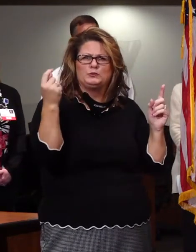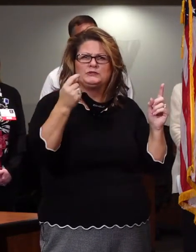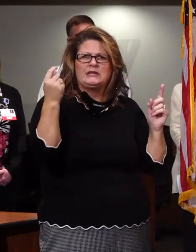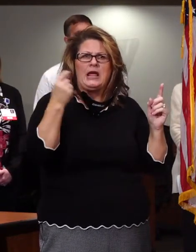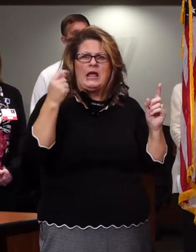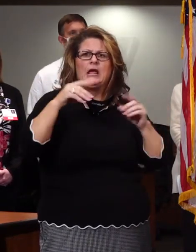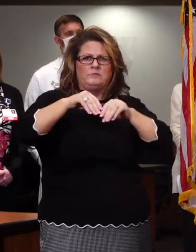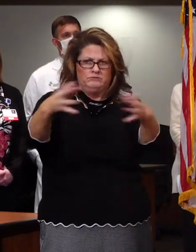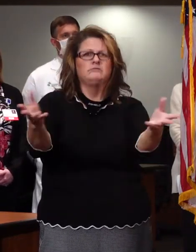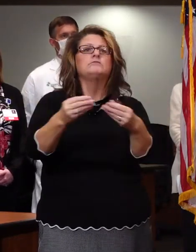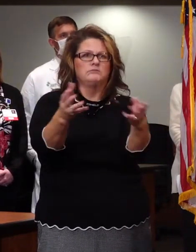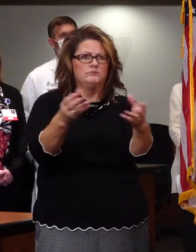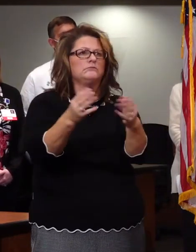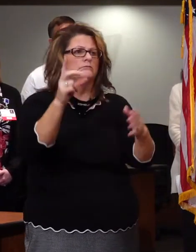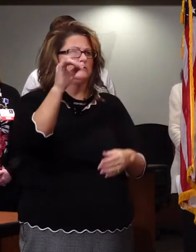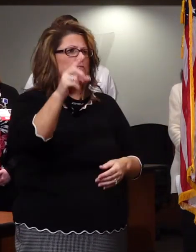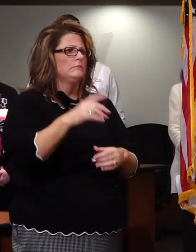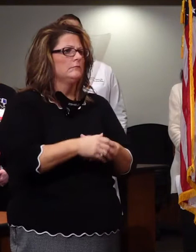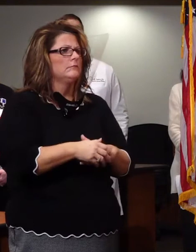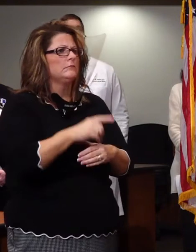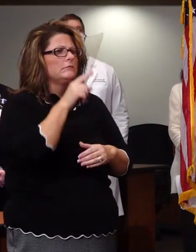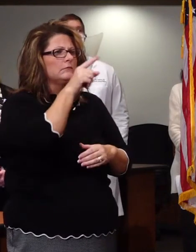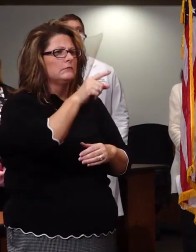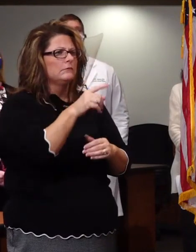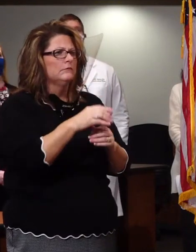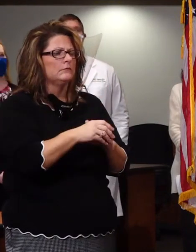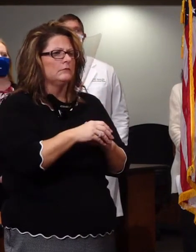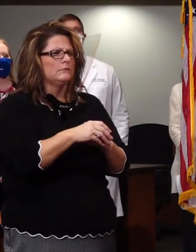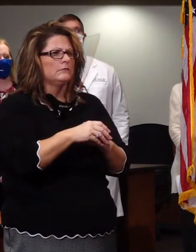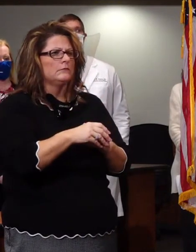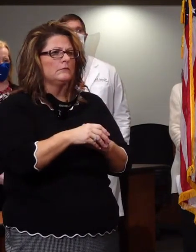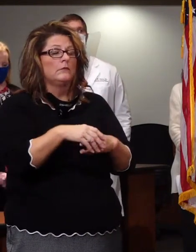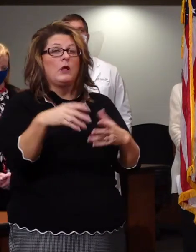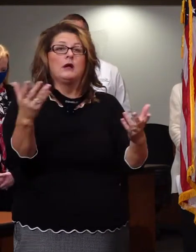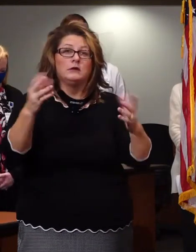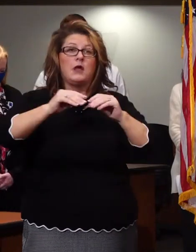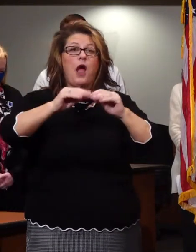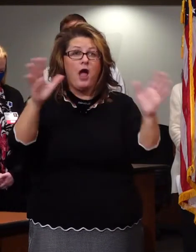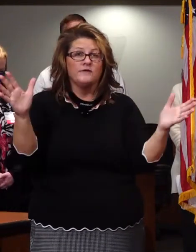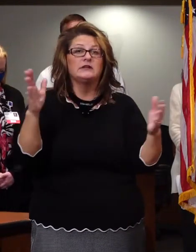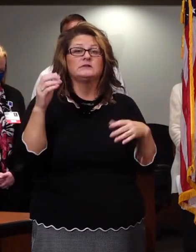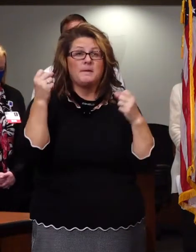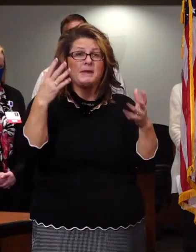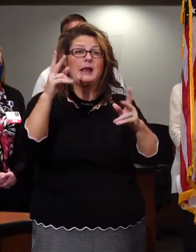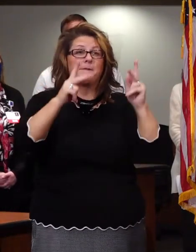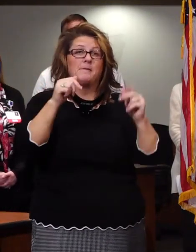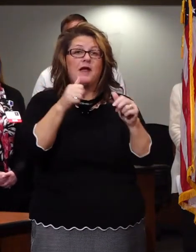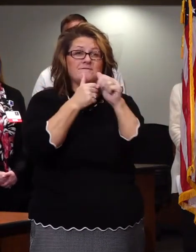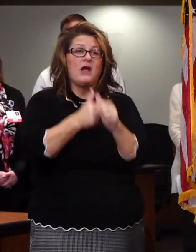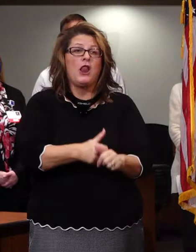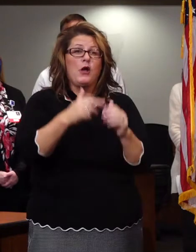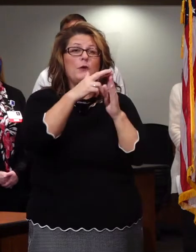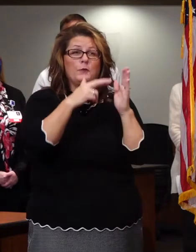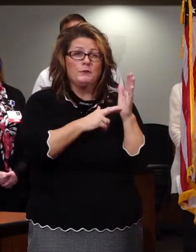believe. Yes, ma'am, in the back. It's obvious that a lot of people aren't following healthcare protocols, wearing a